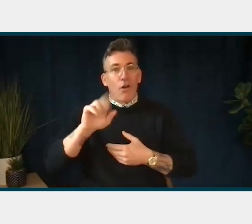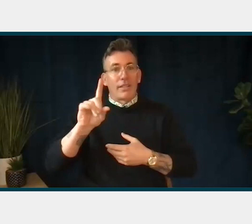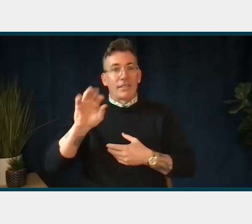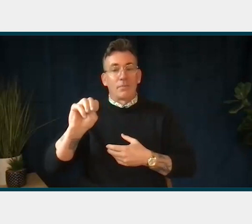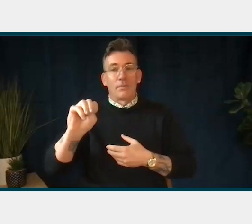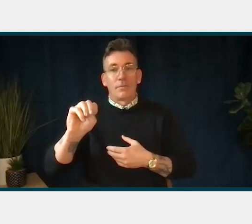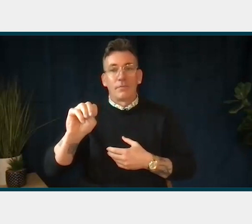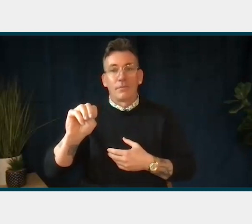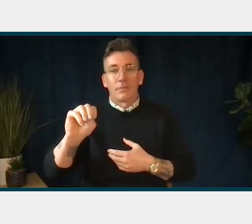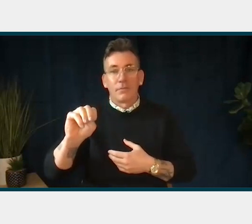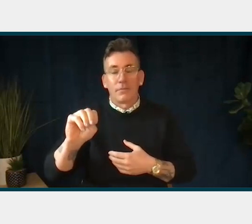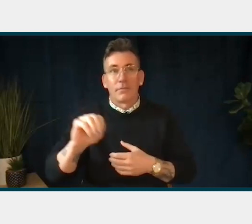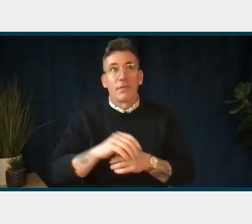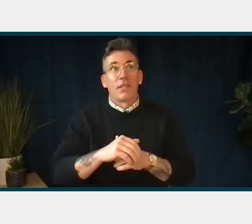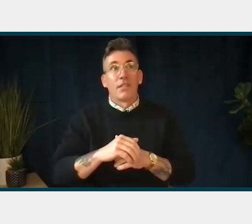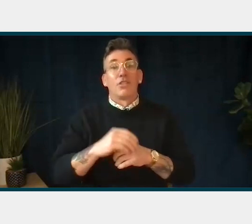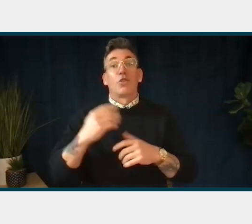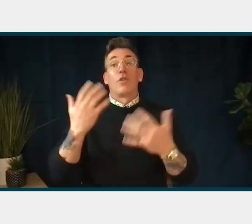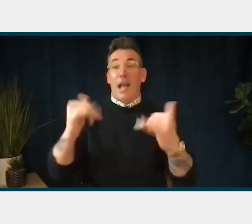is internalized autism.